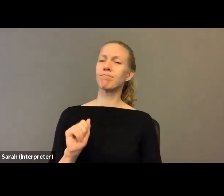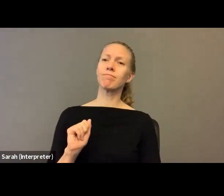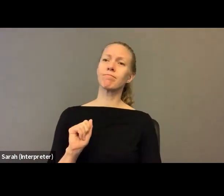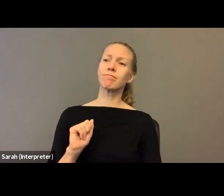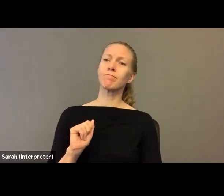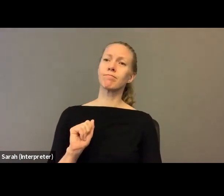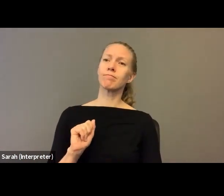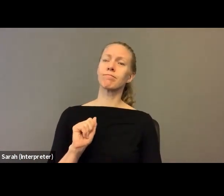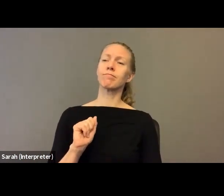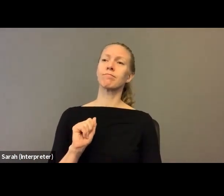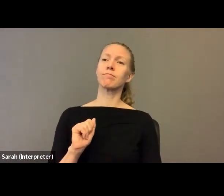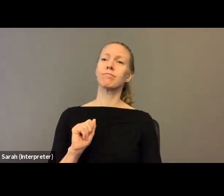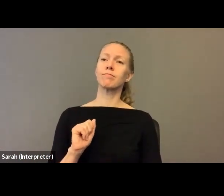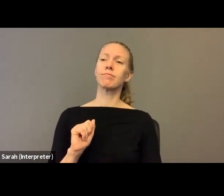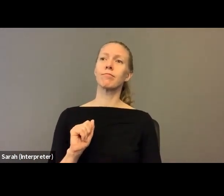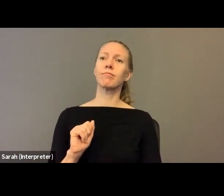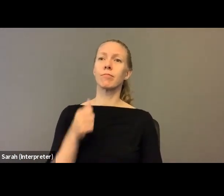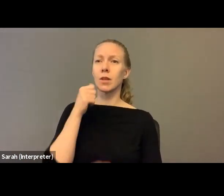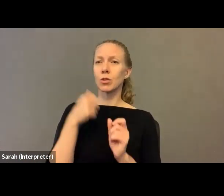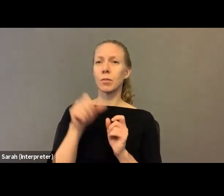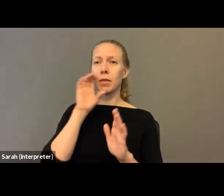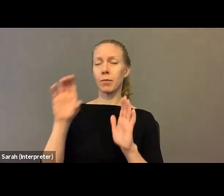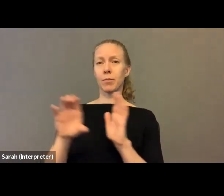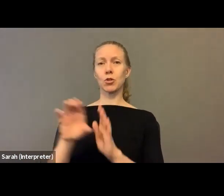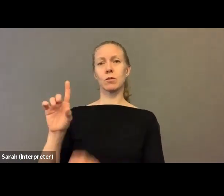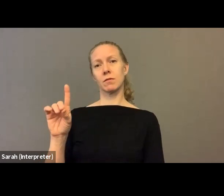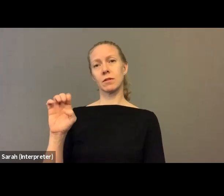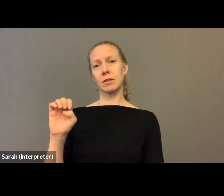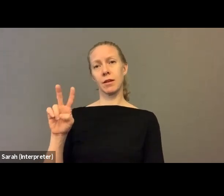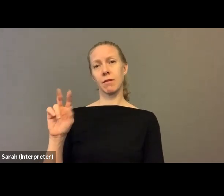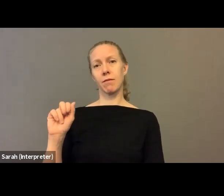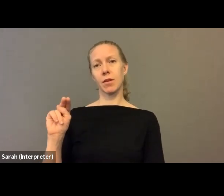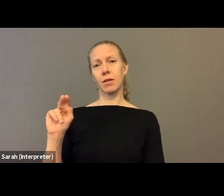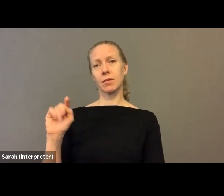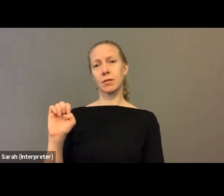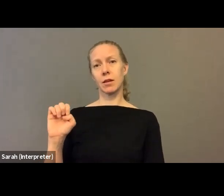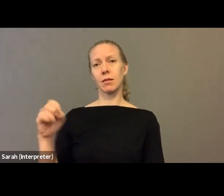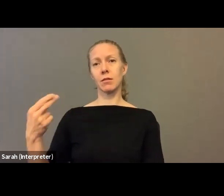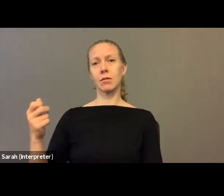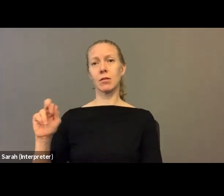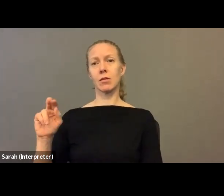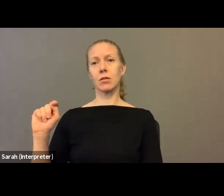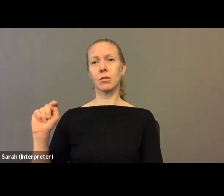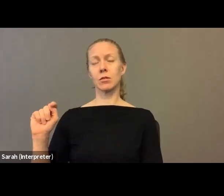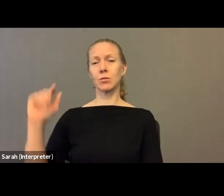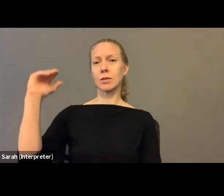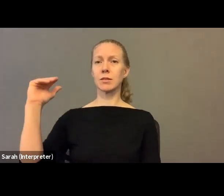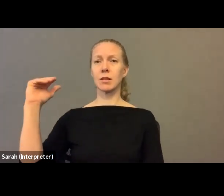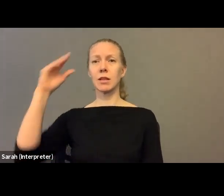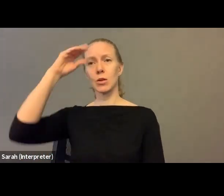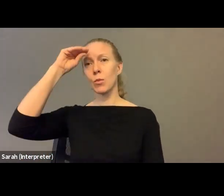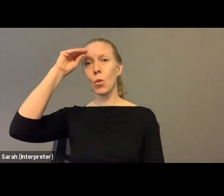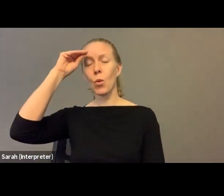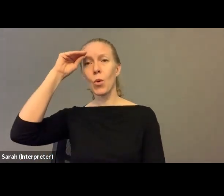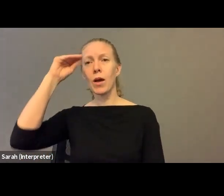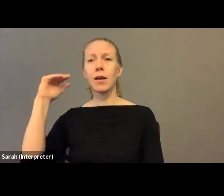the picture of Devontae Hart? It was a little boy, had on this, like this